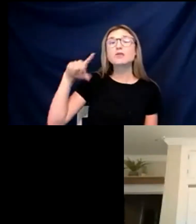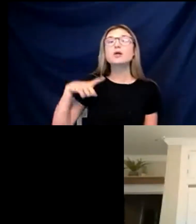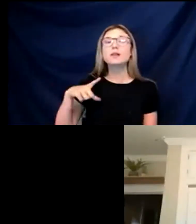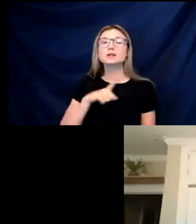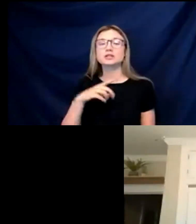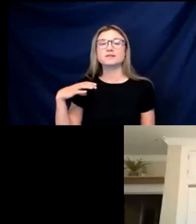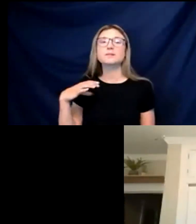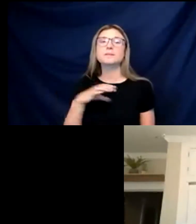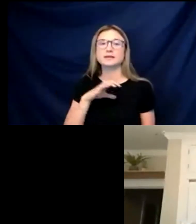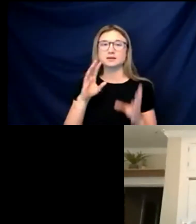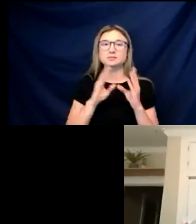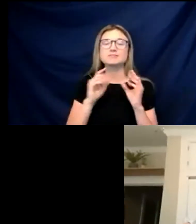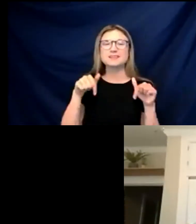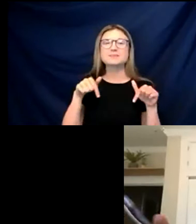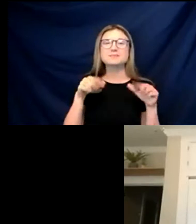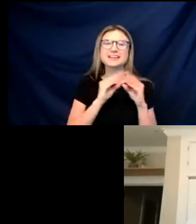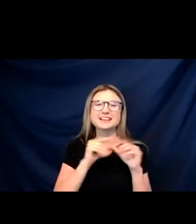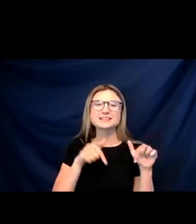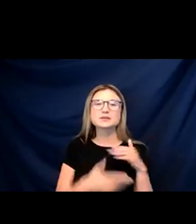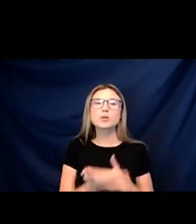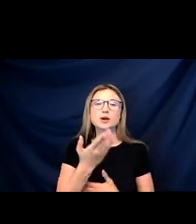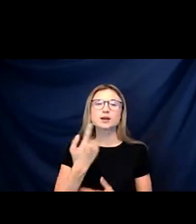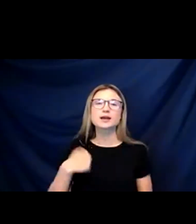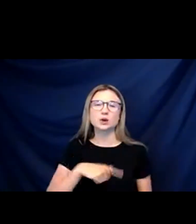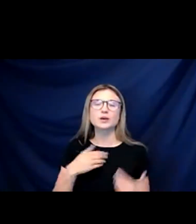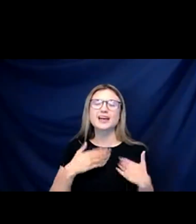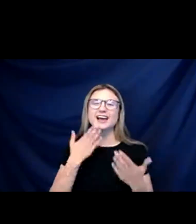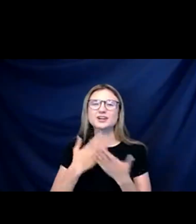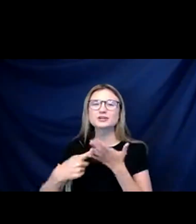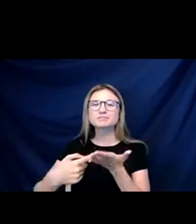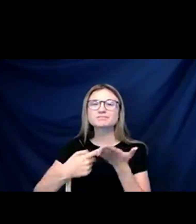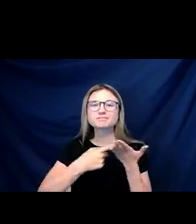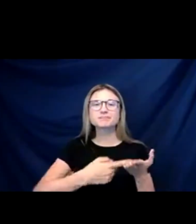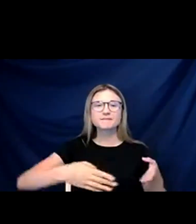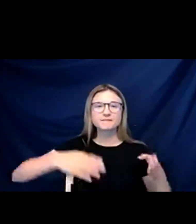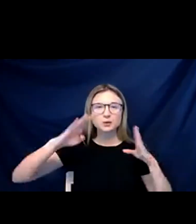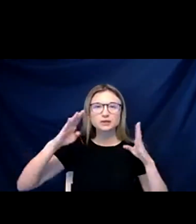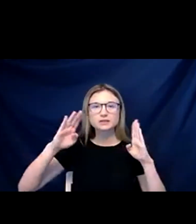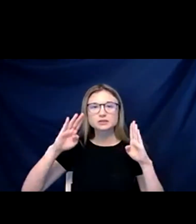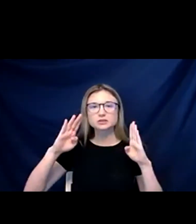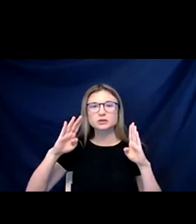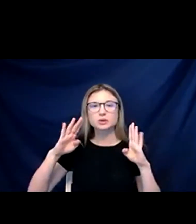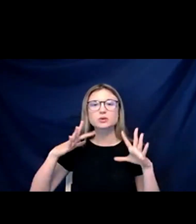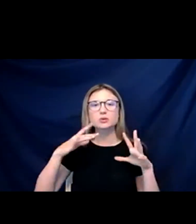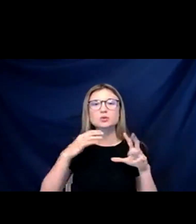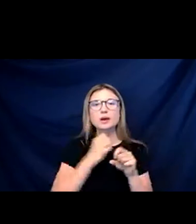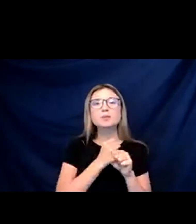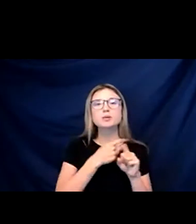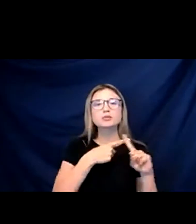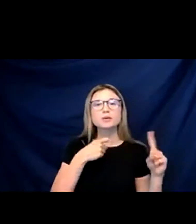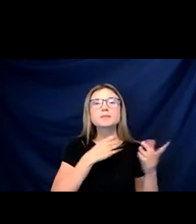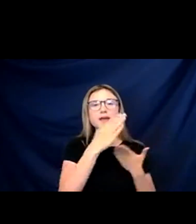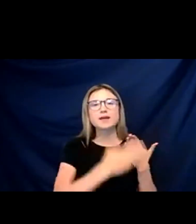We had a really good discussion centered around a wrap up from the regular legislative